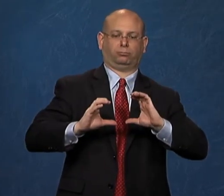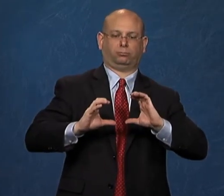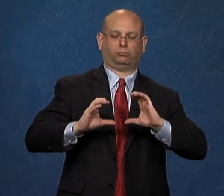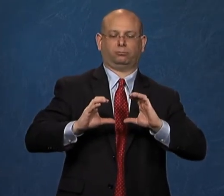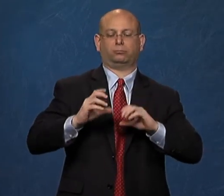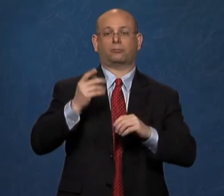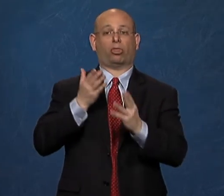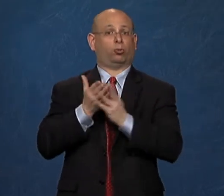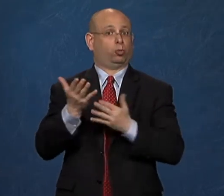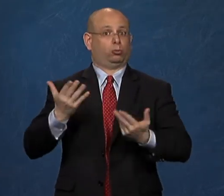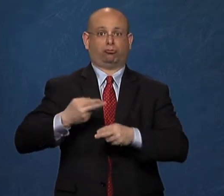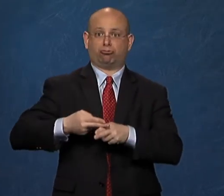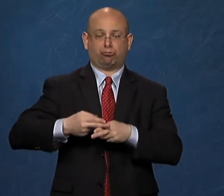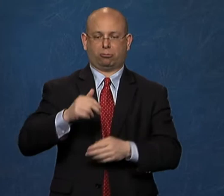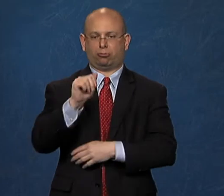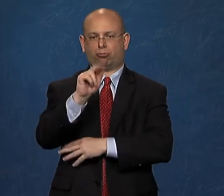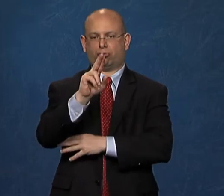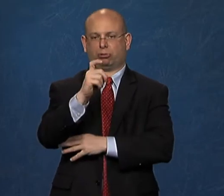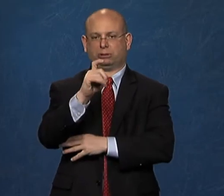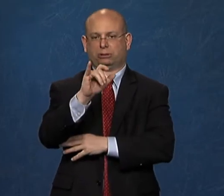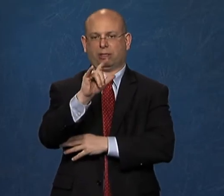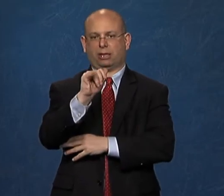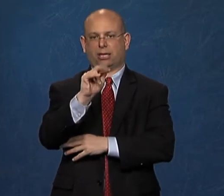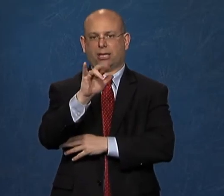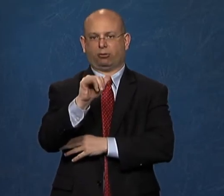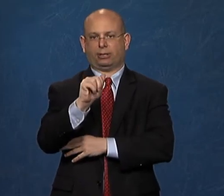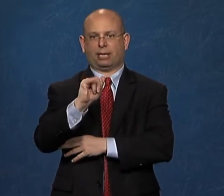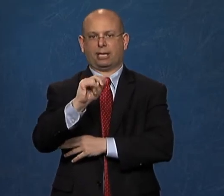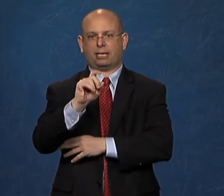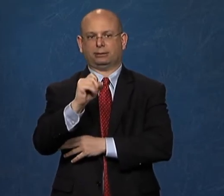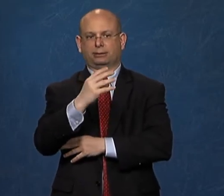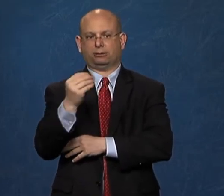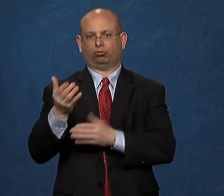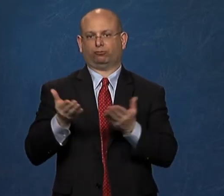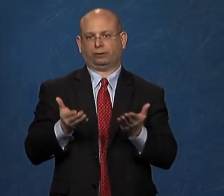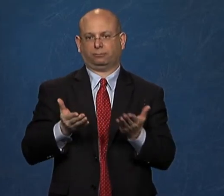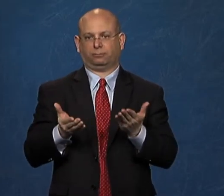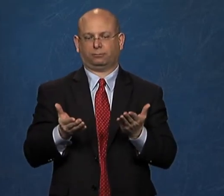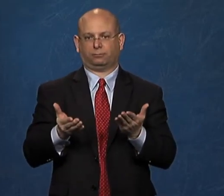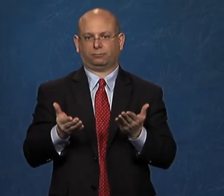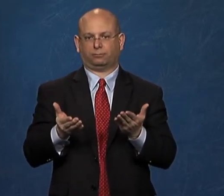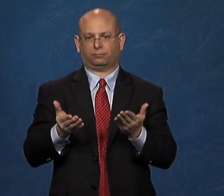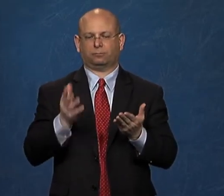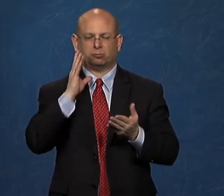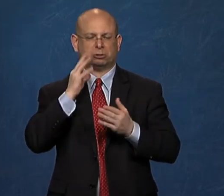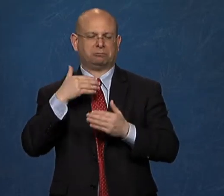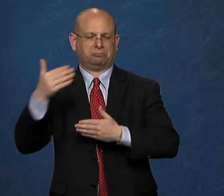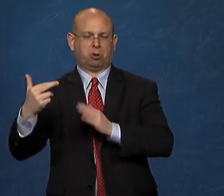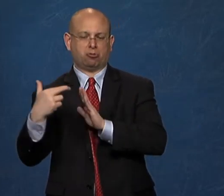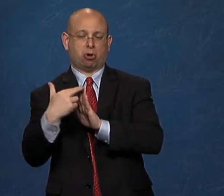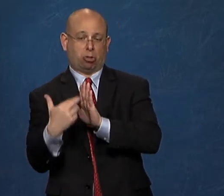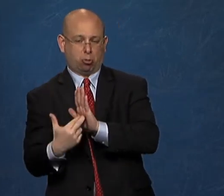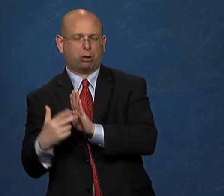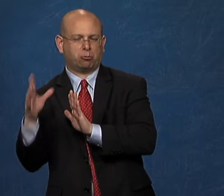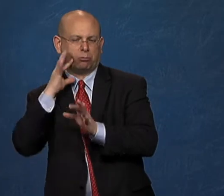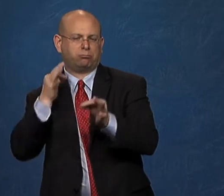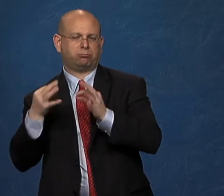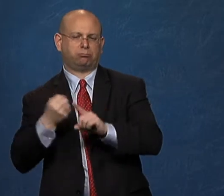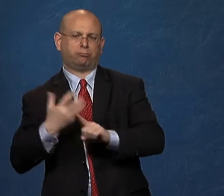communication accessibility is made available through the provision of what's called auxiliary aids and services. And